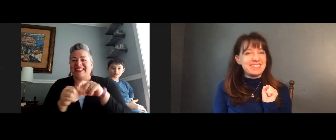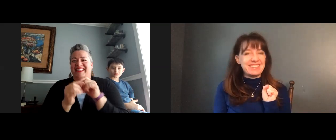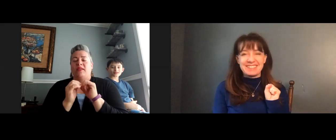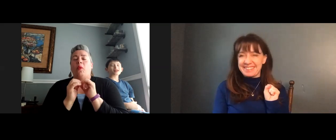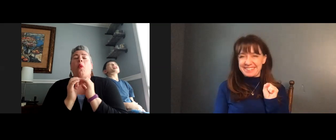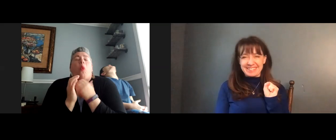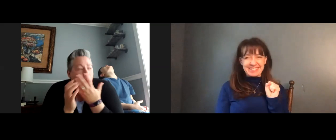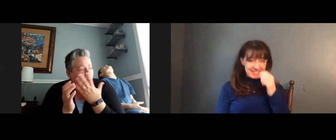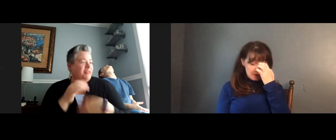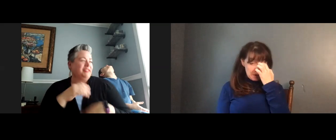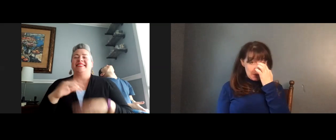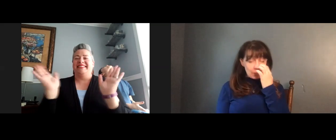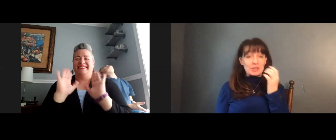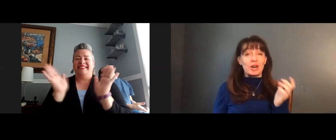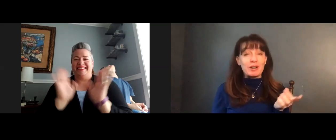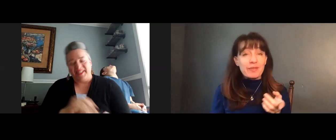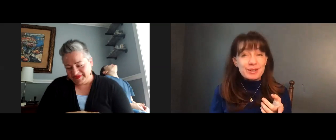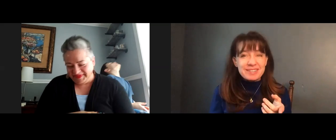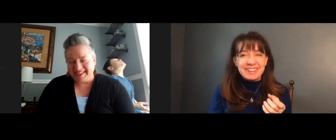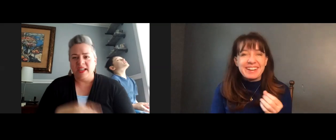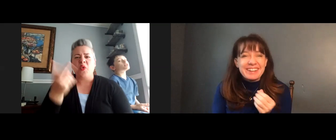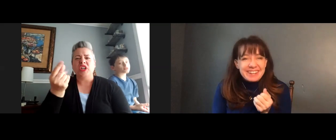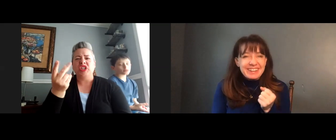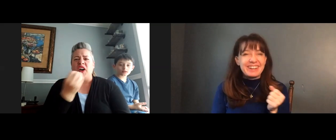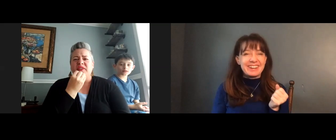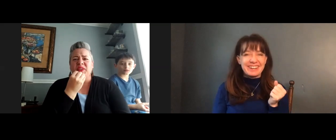or dog food